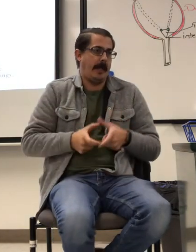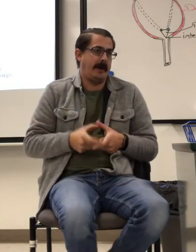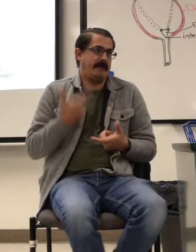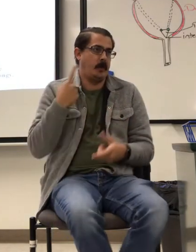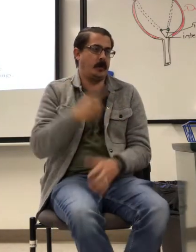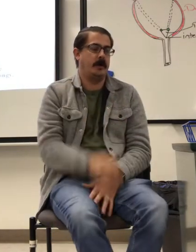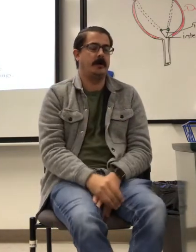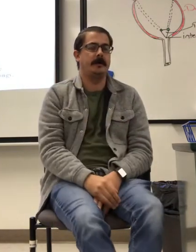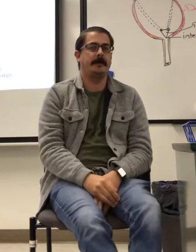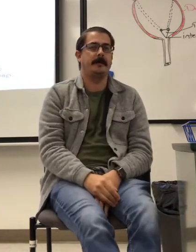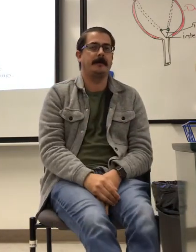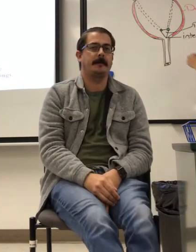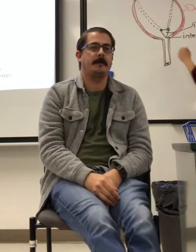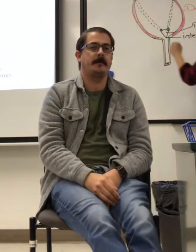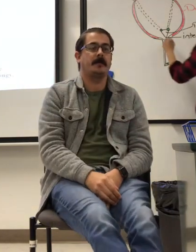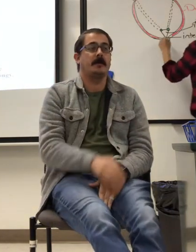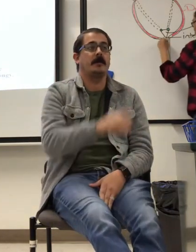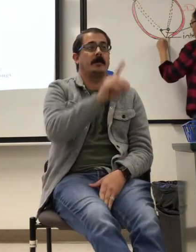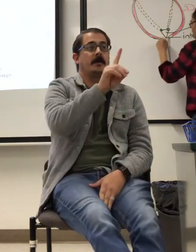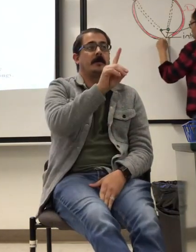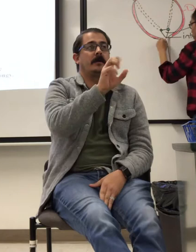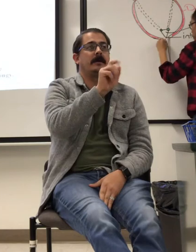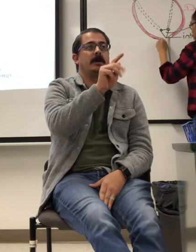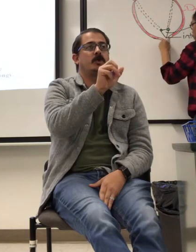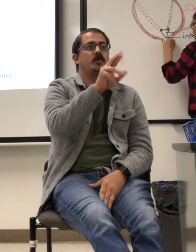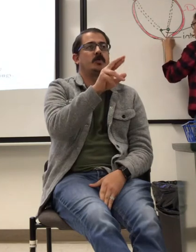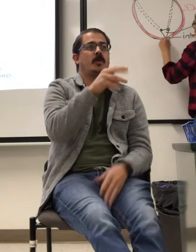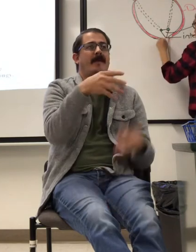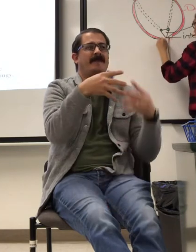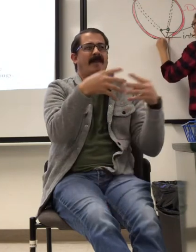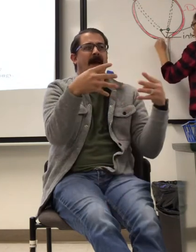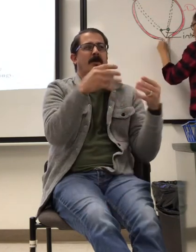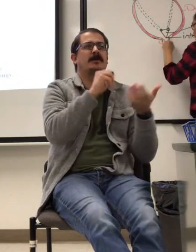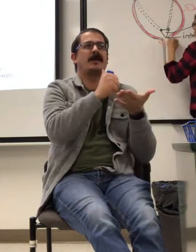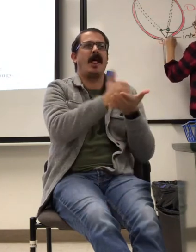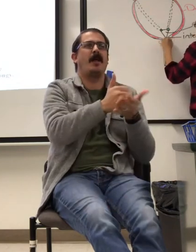Well, anyways, the detrusor fibers help form this